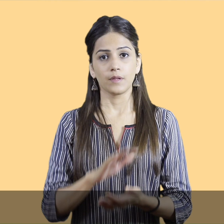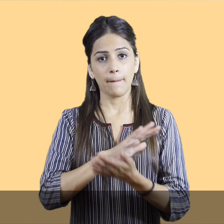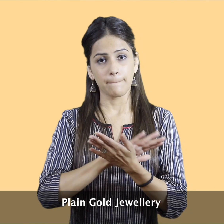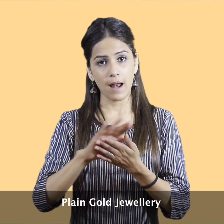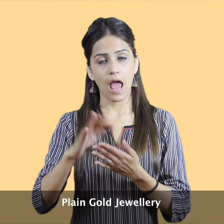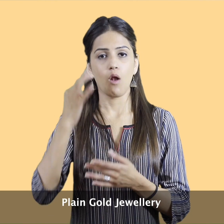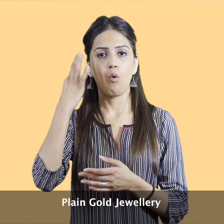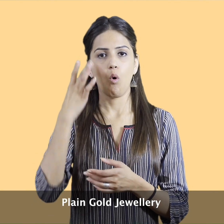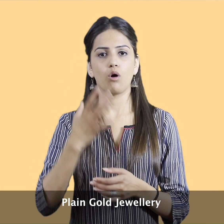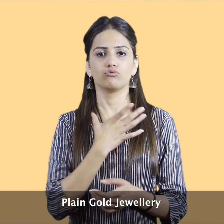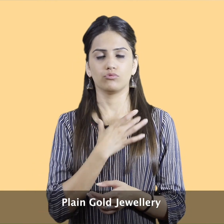Plain gold jewelry.